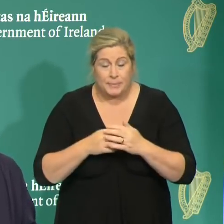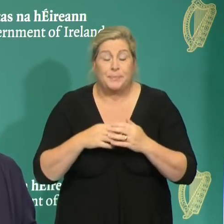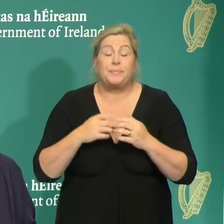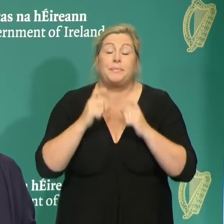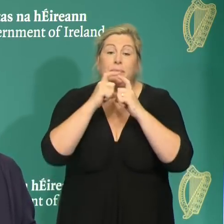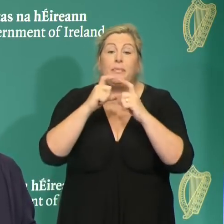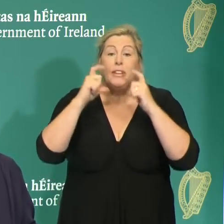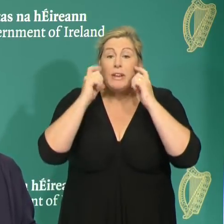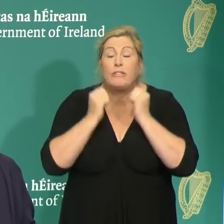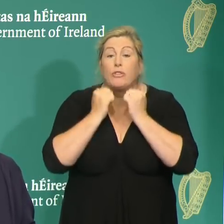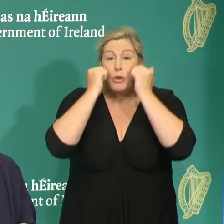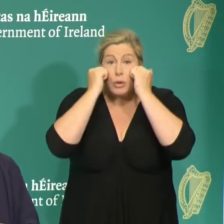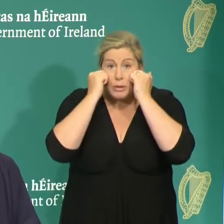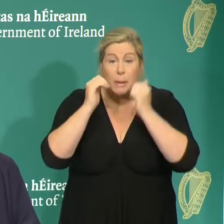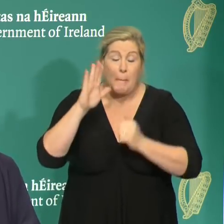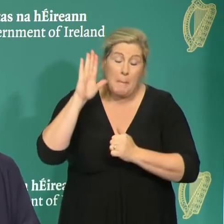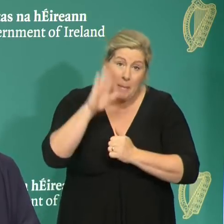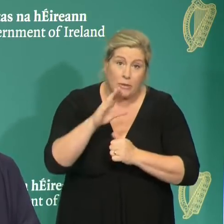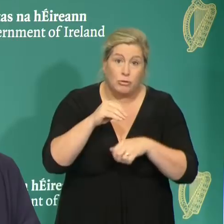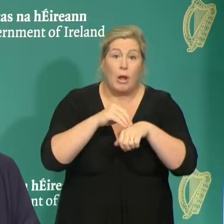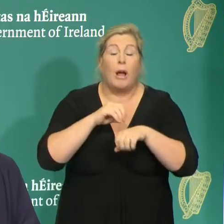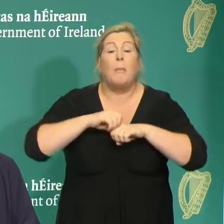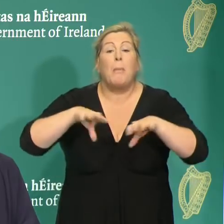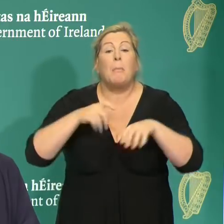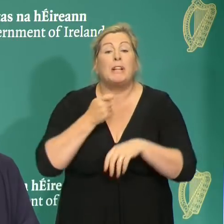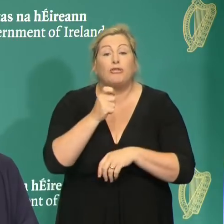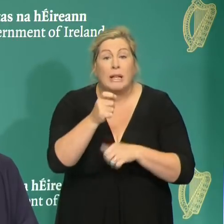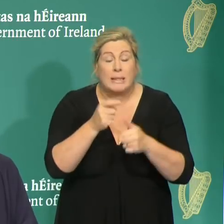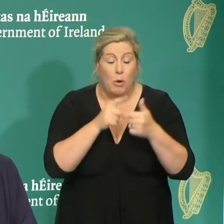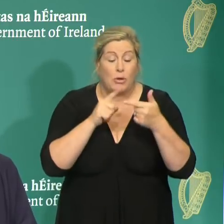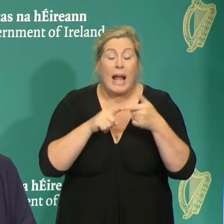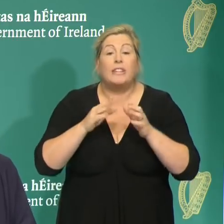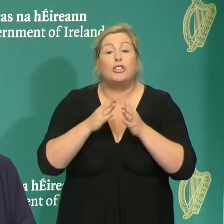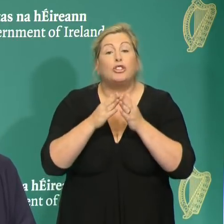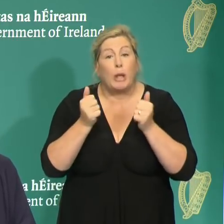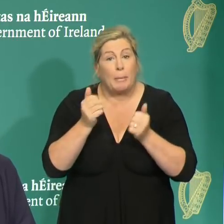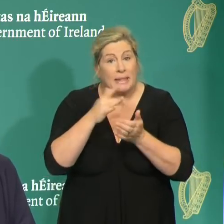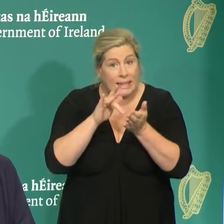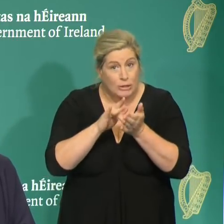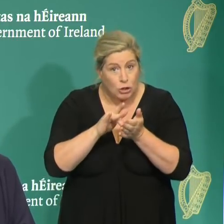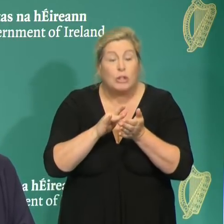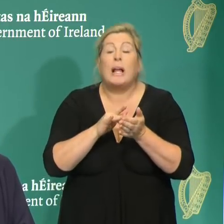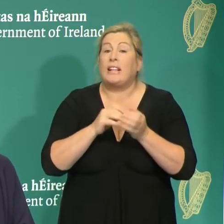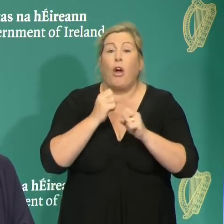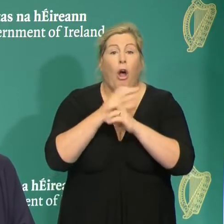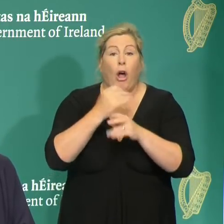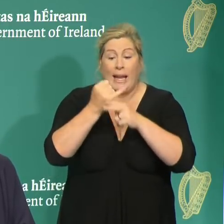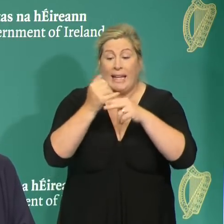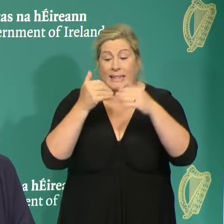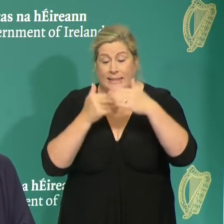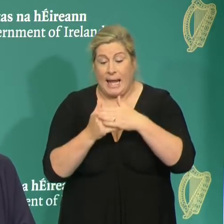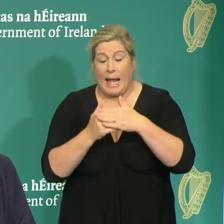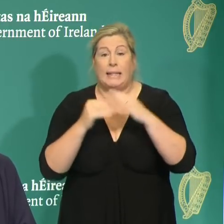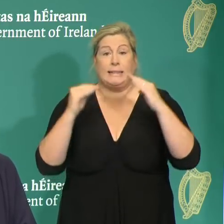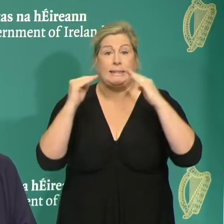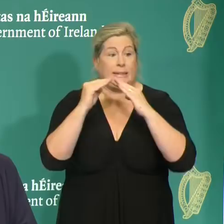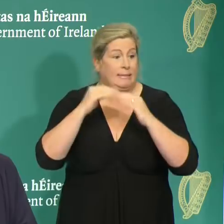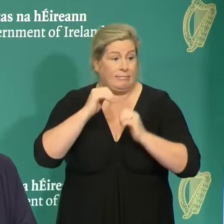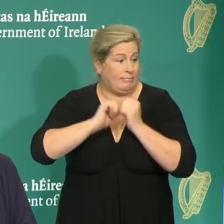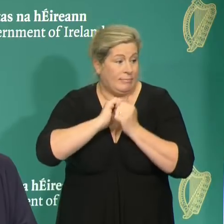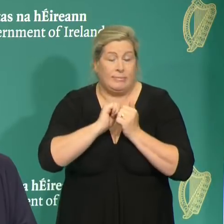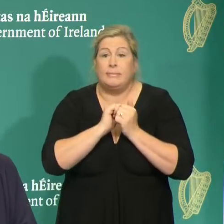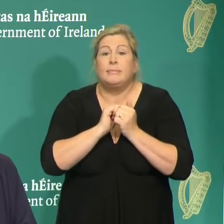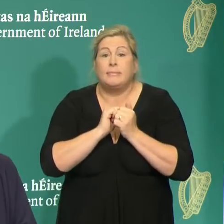shops and shopping centres, and are recommended in all indoor settings where social distancing is difficult. And it